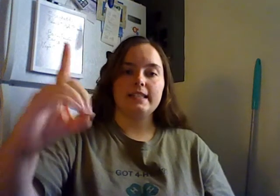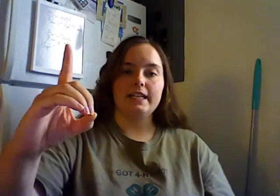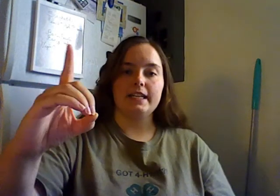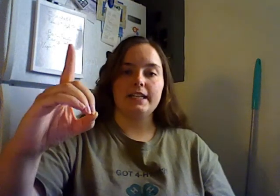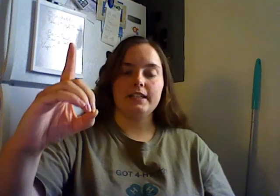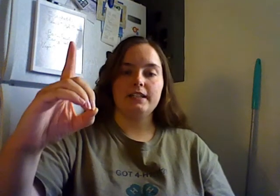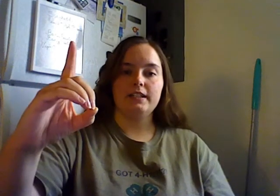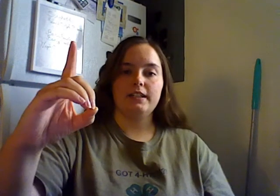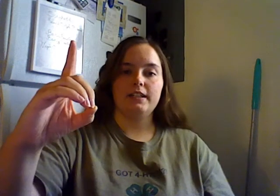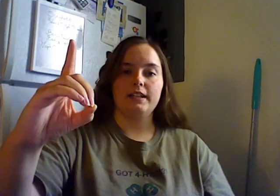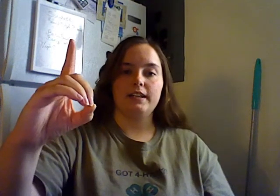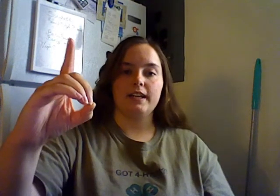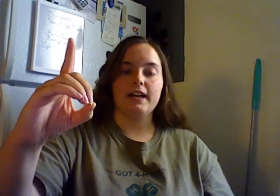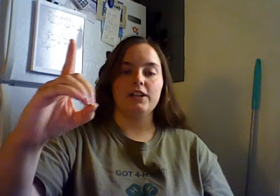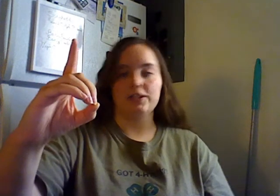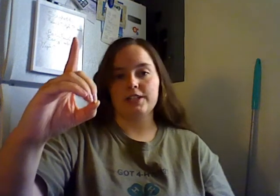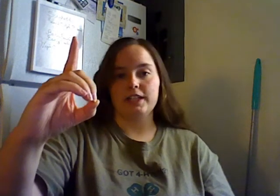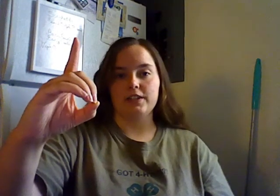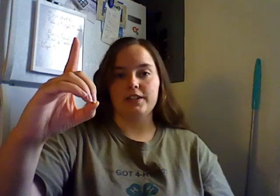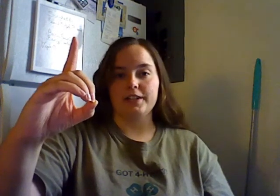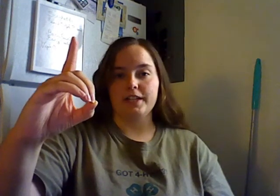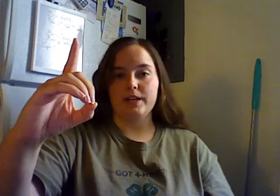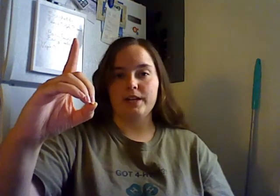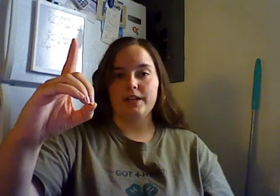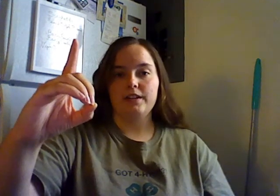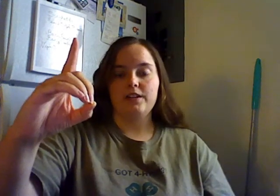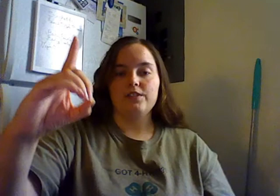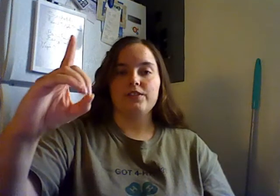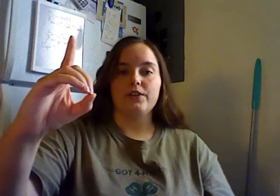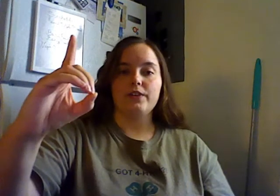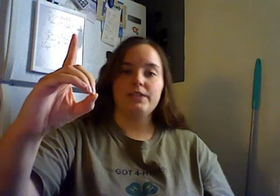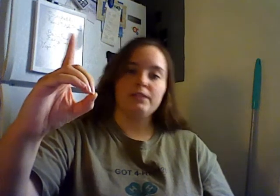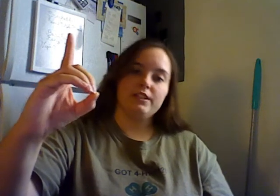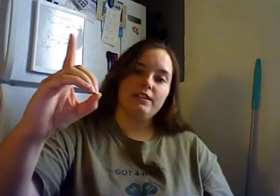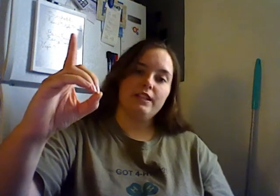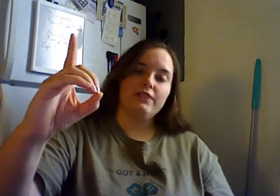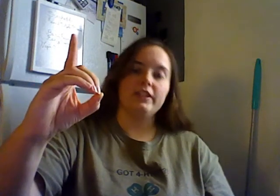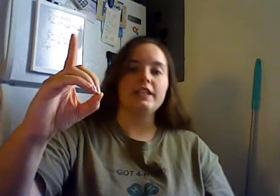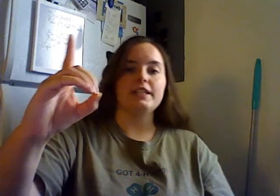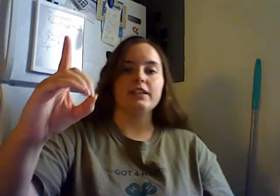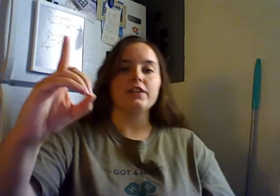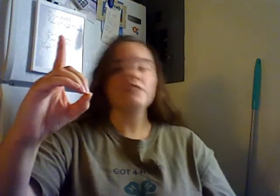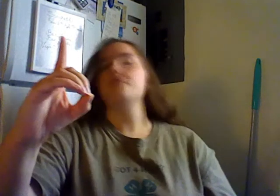D, it kind of looks like the letter D in a way, so that's fairly easy to learn too.